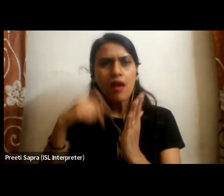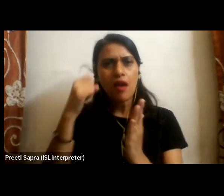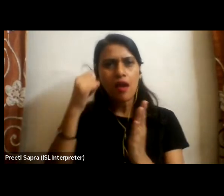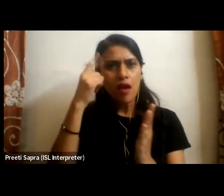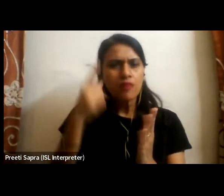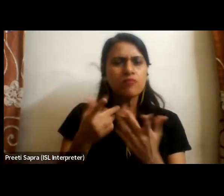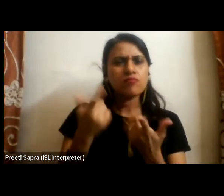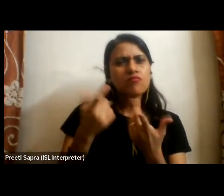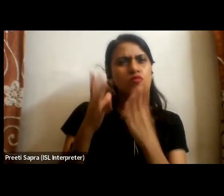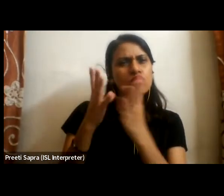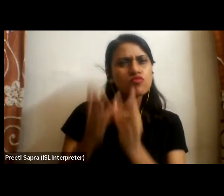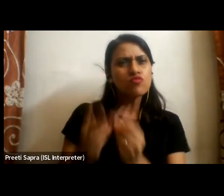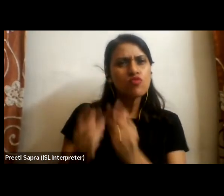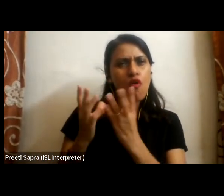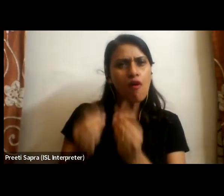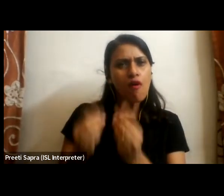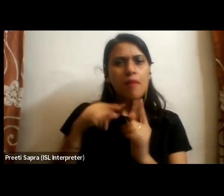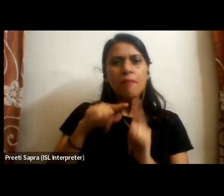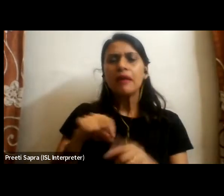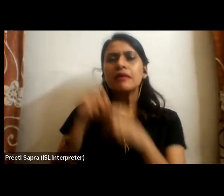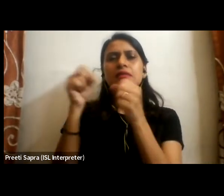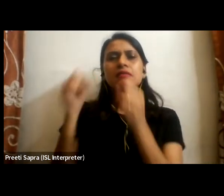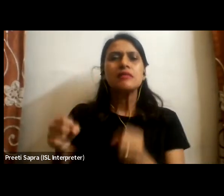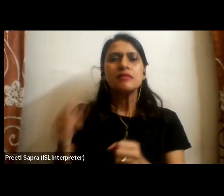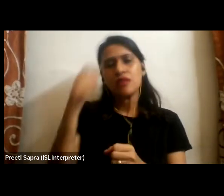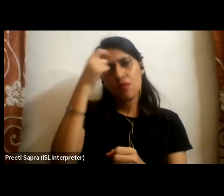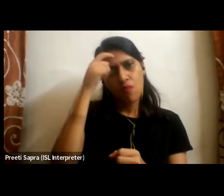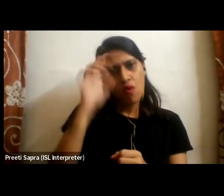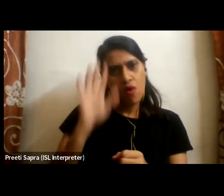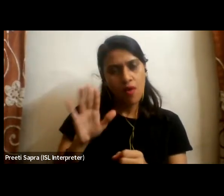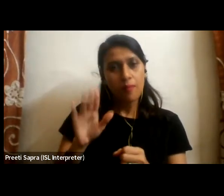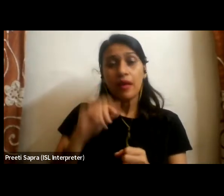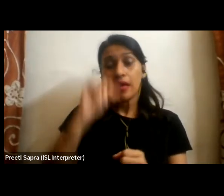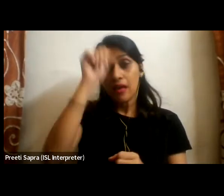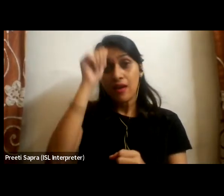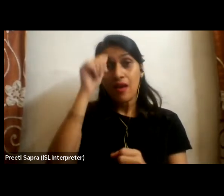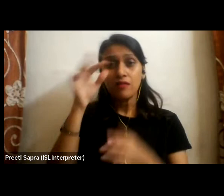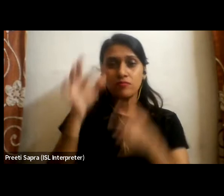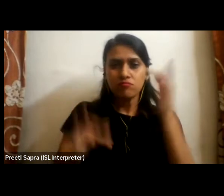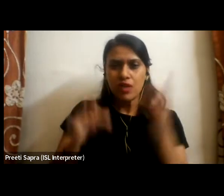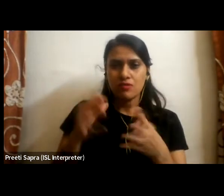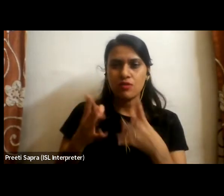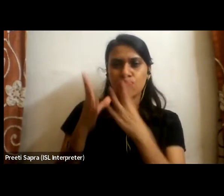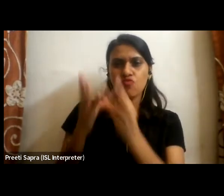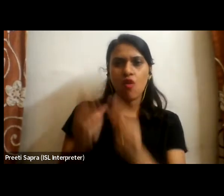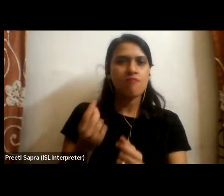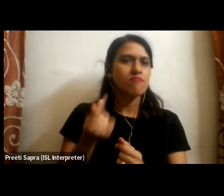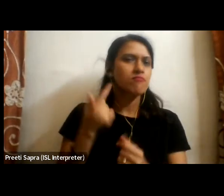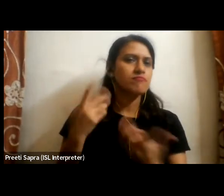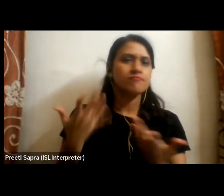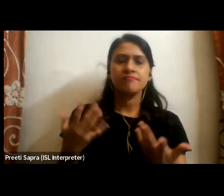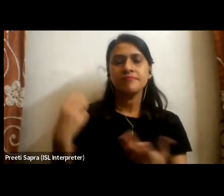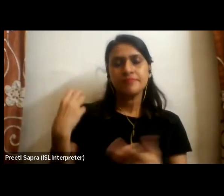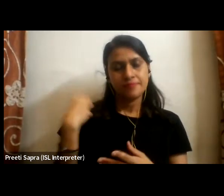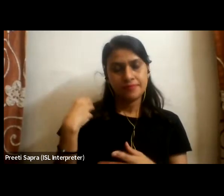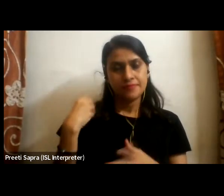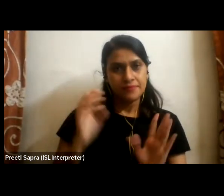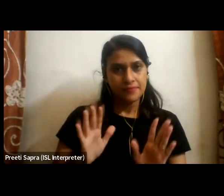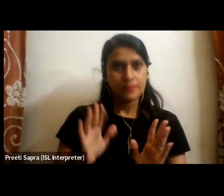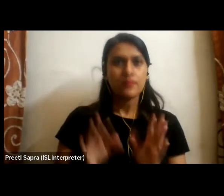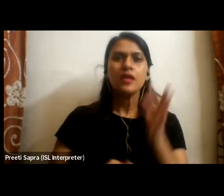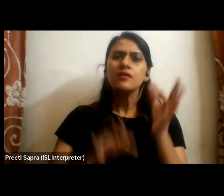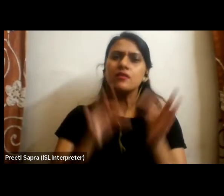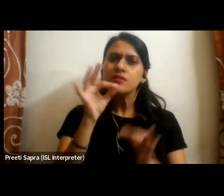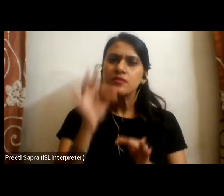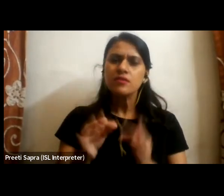solve for the systemic issues that plague India's justice delivery systems. Given our focus on the judiciary and